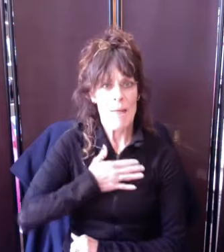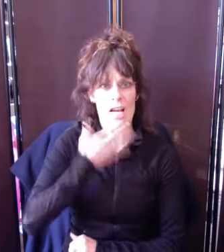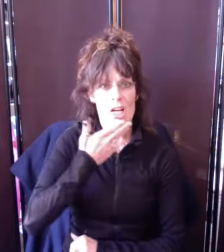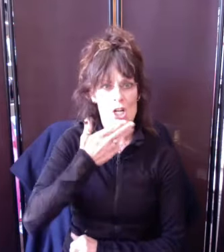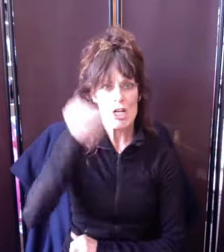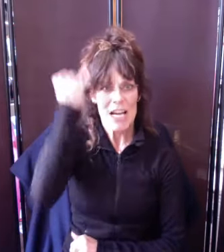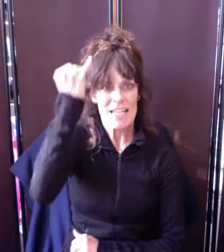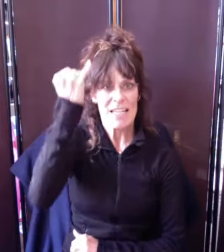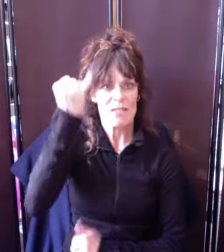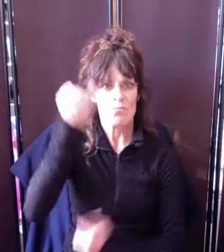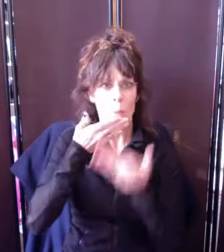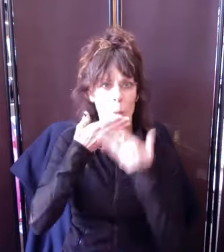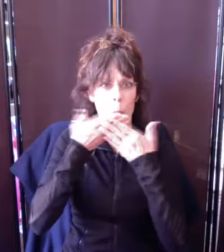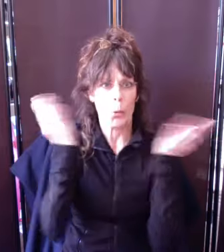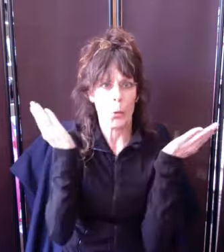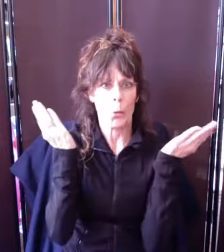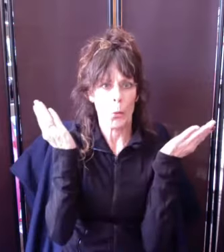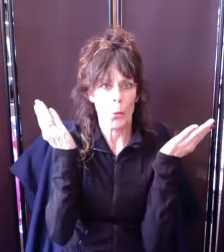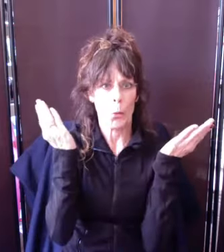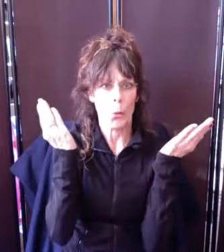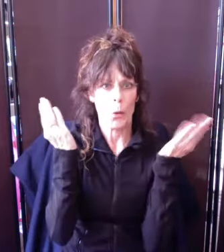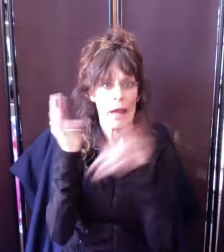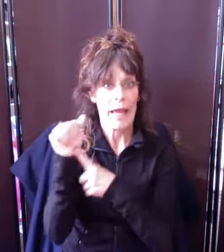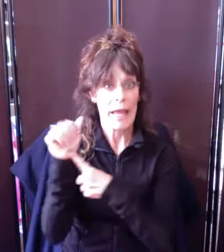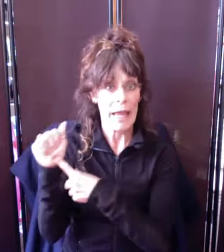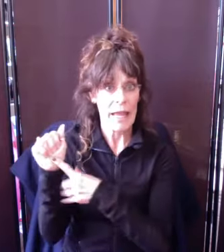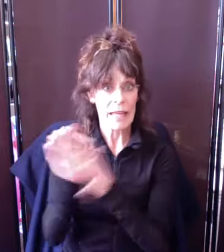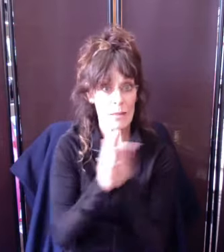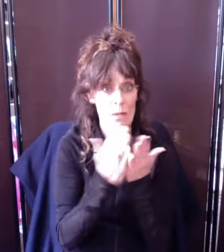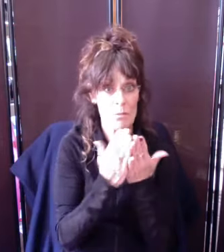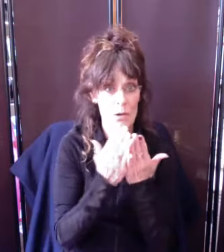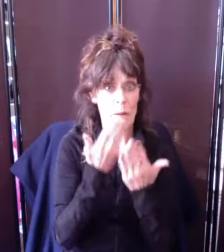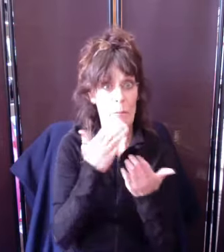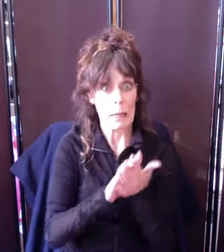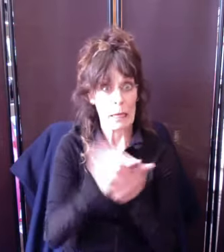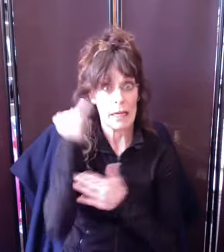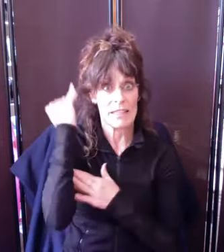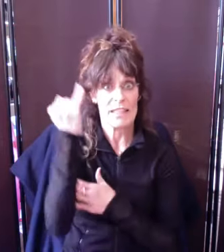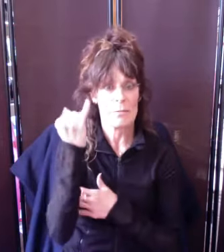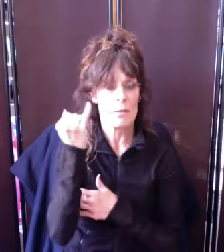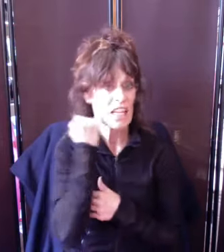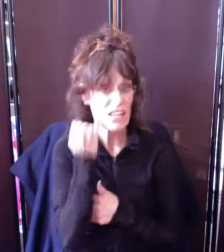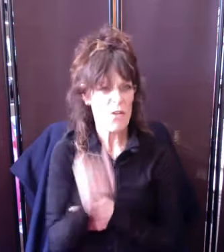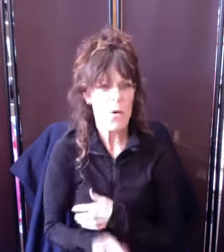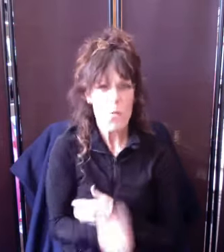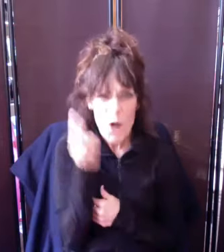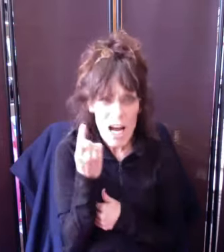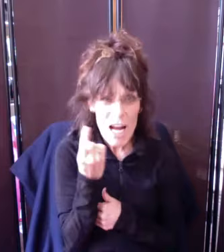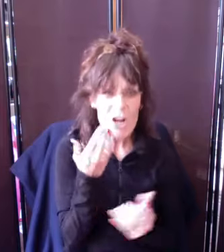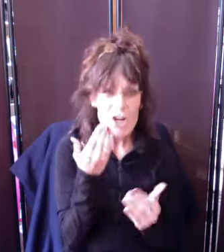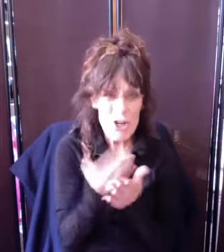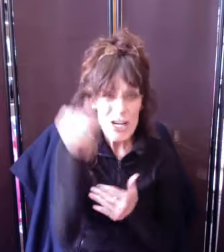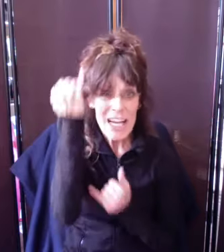book was a bad idea. But if any one of my good ideas had worked, even a little bit, you never would have seen me darken your